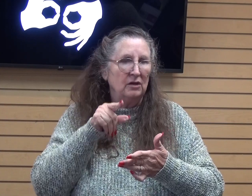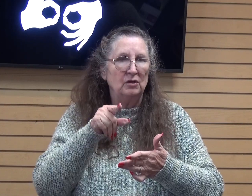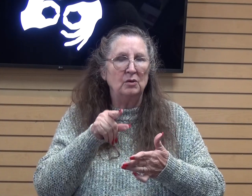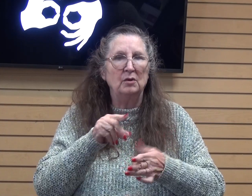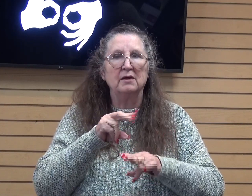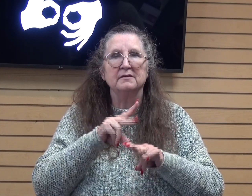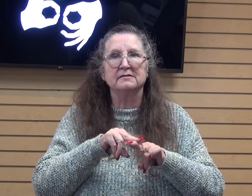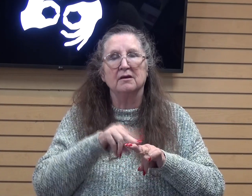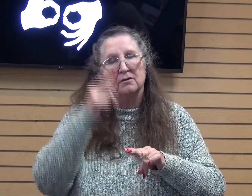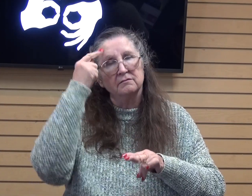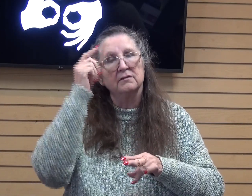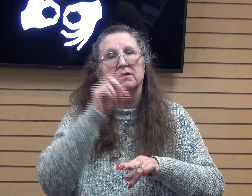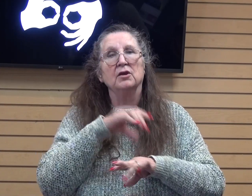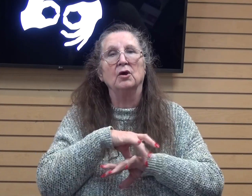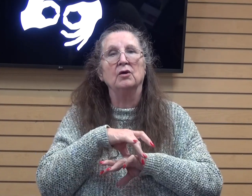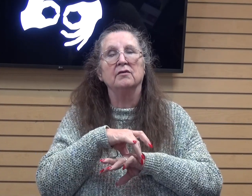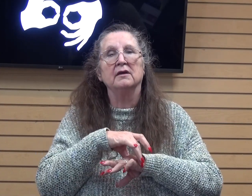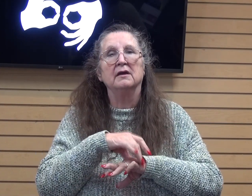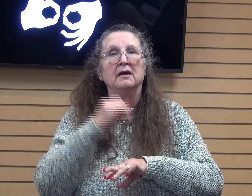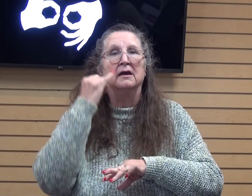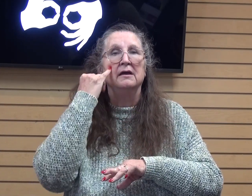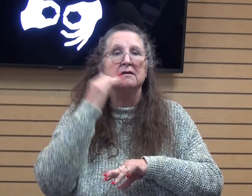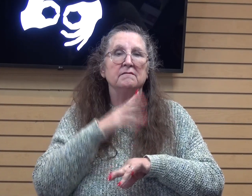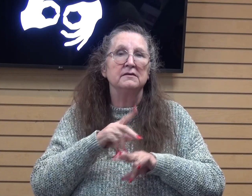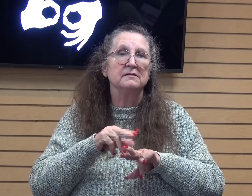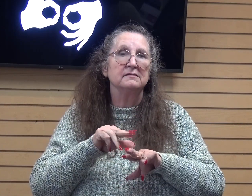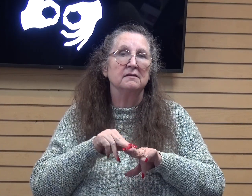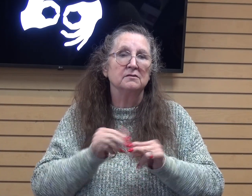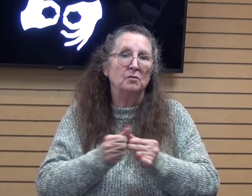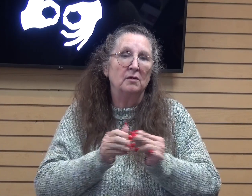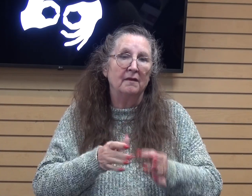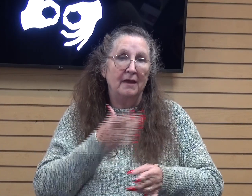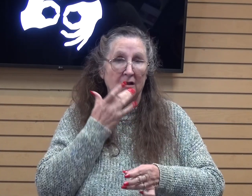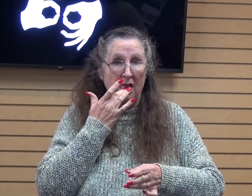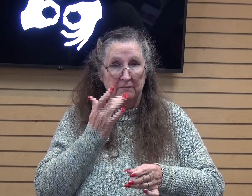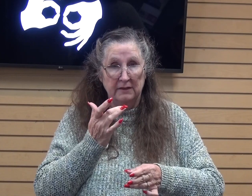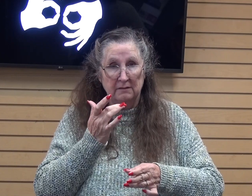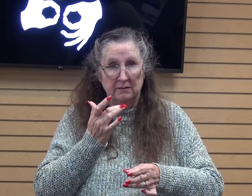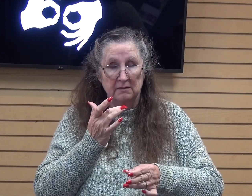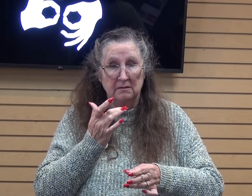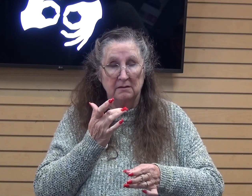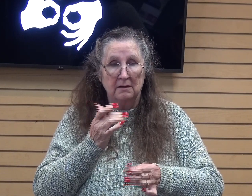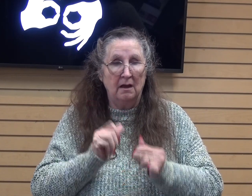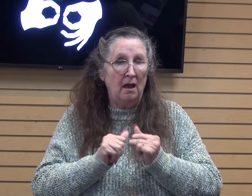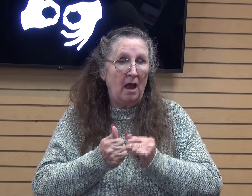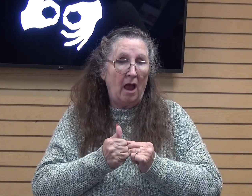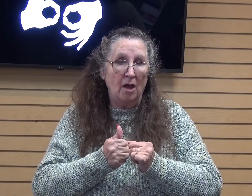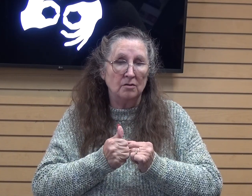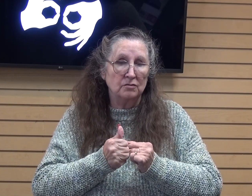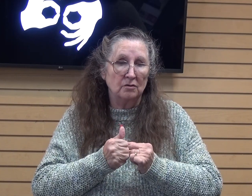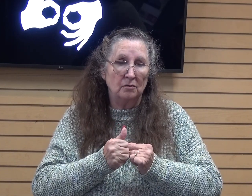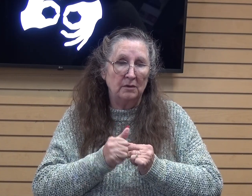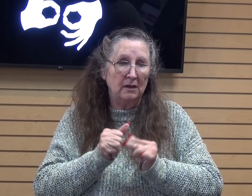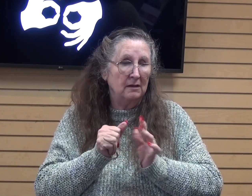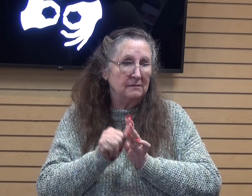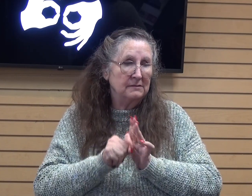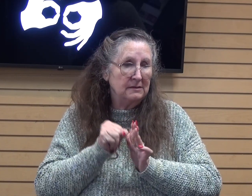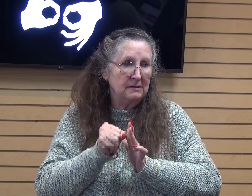salt of the earth, but if the salt loses its flavor, how shall it be seasoned? It is then good